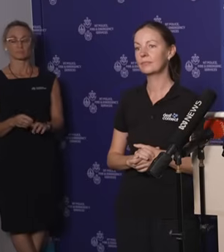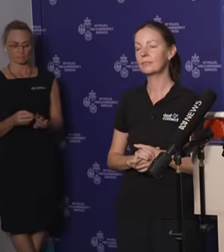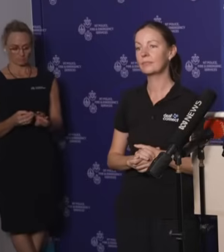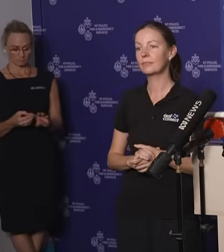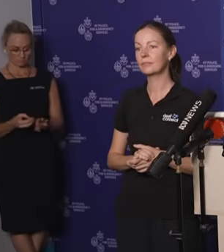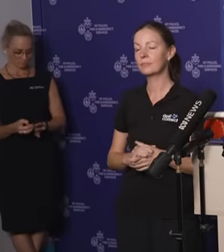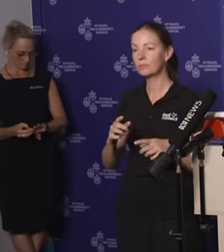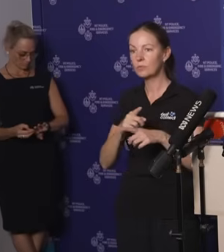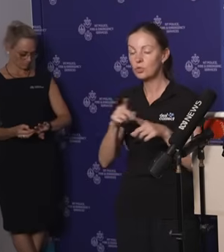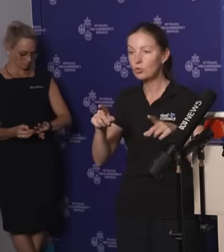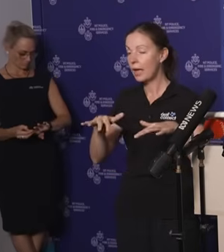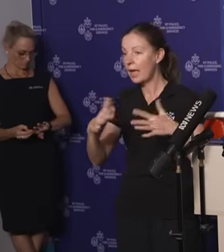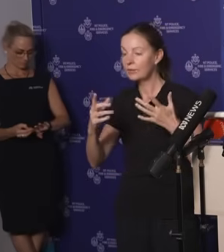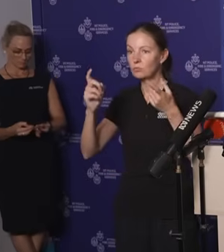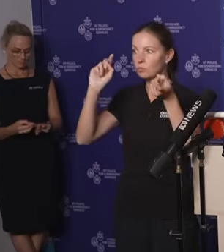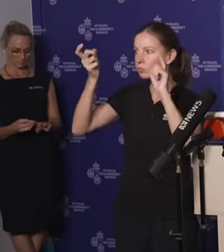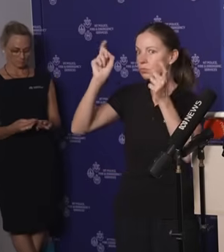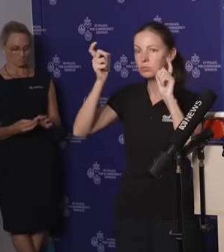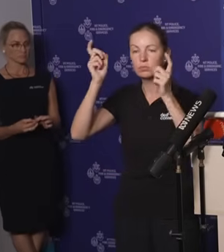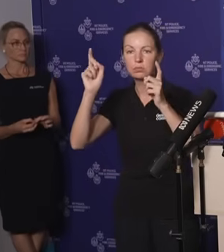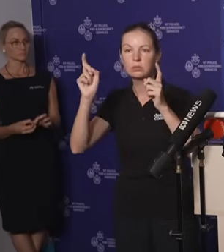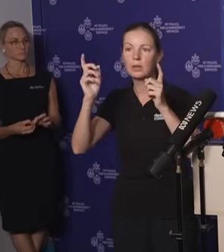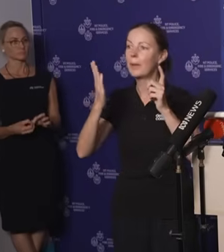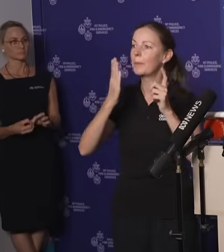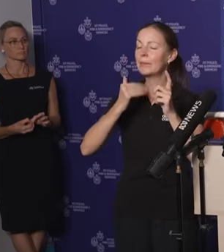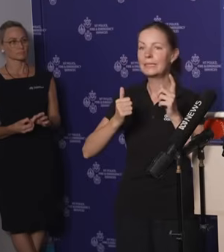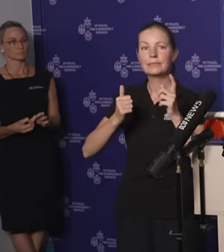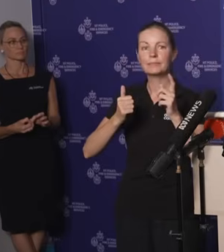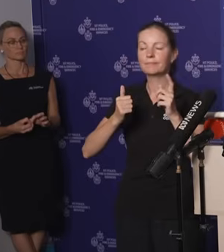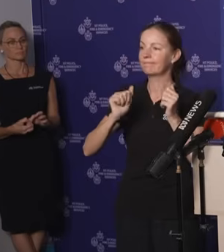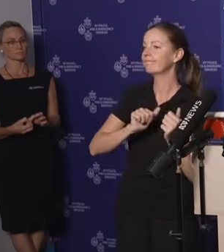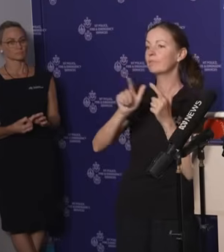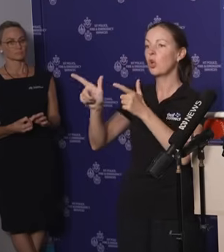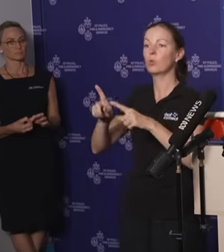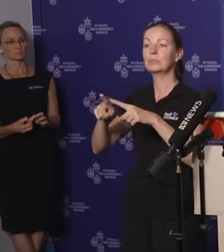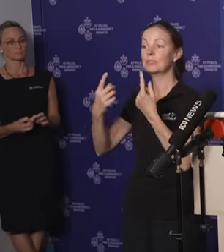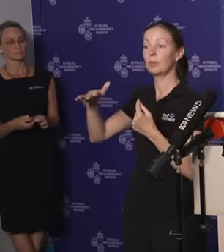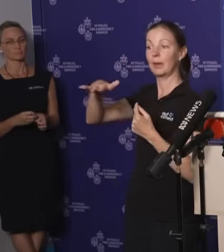If you have concerns, we ask you to go and find somewhere that you feel safe to shelter.